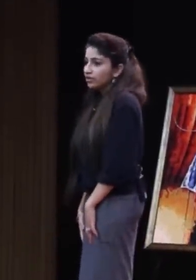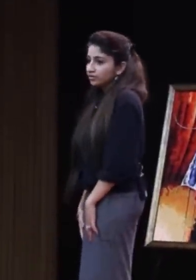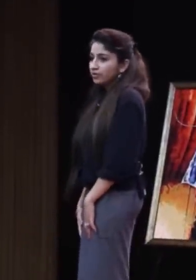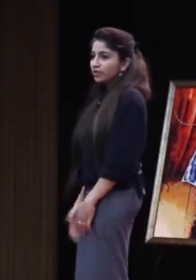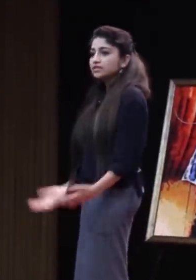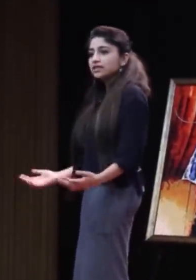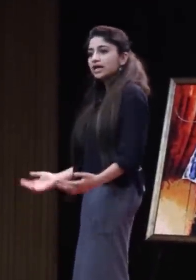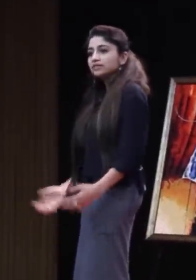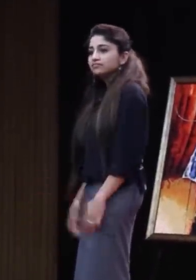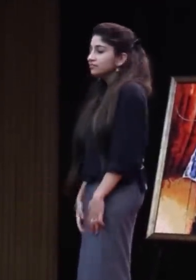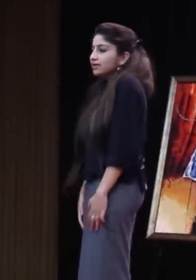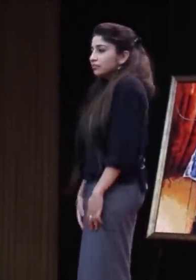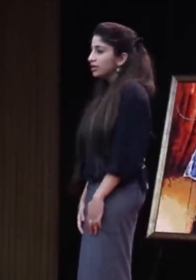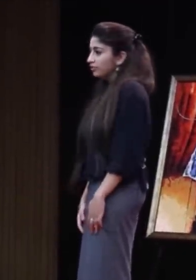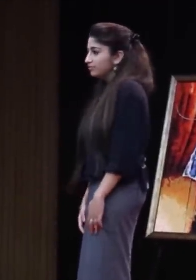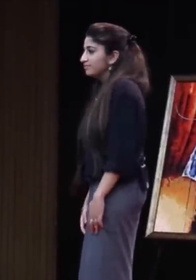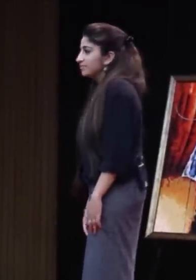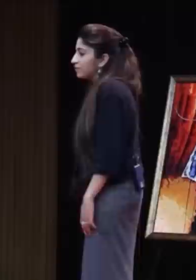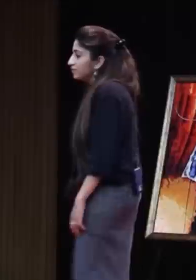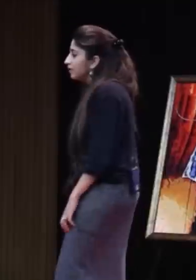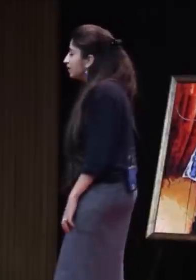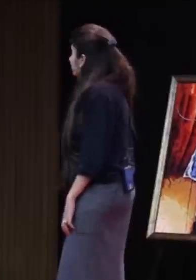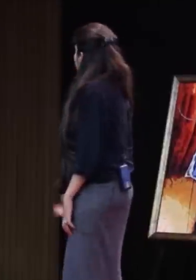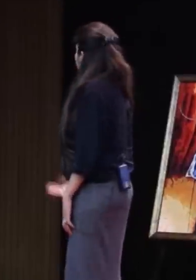good experience and something new.